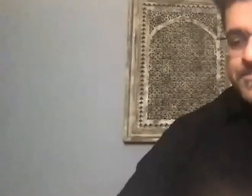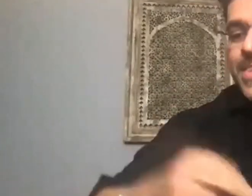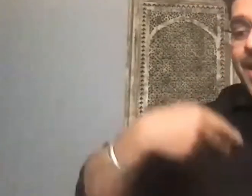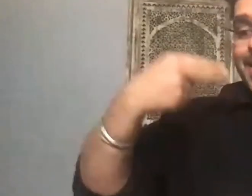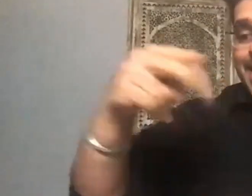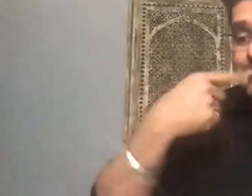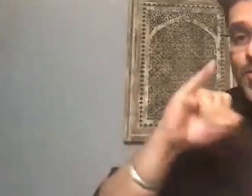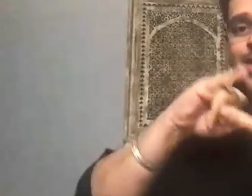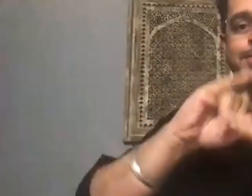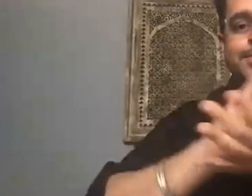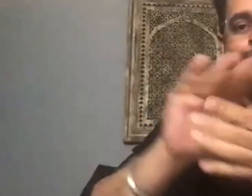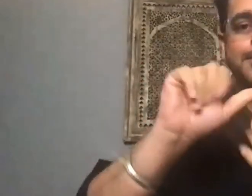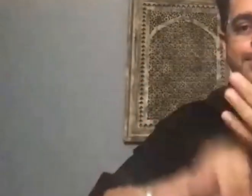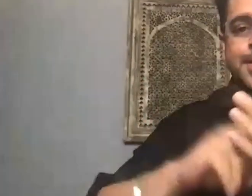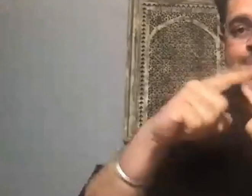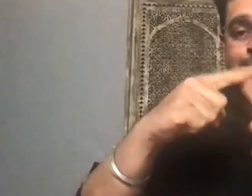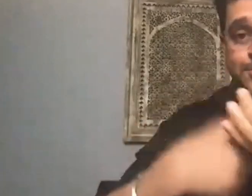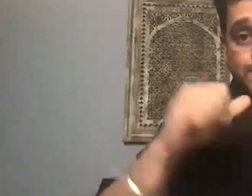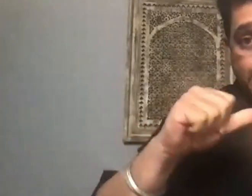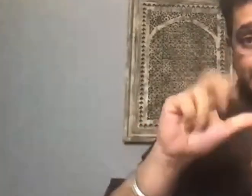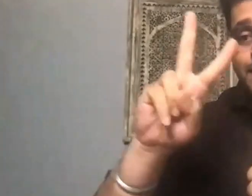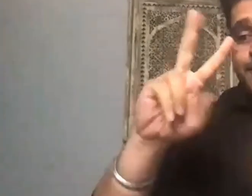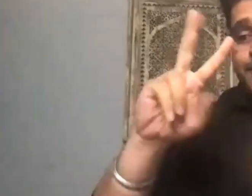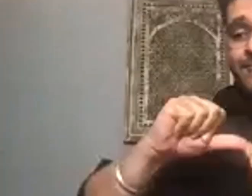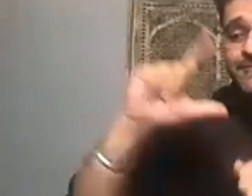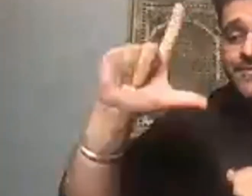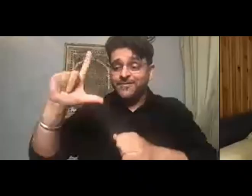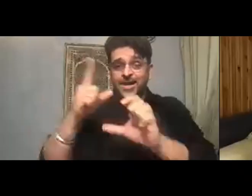website. The names are